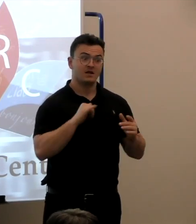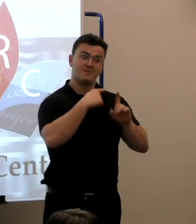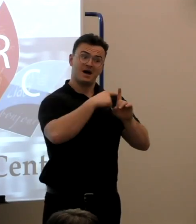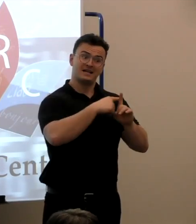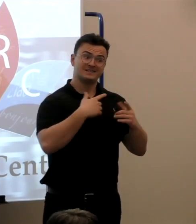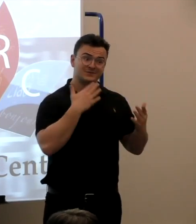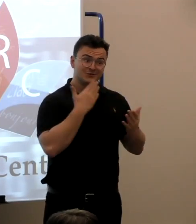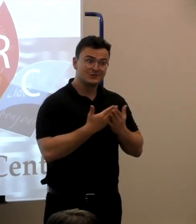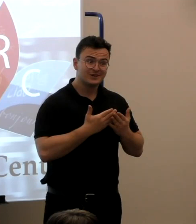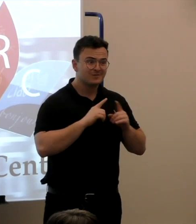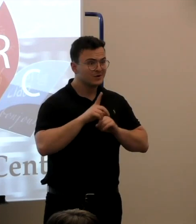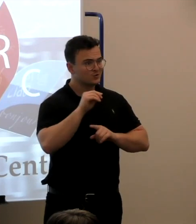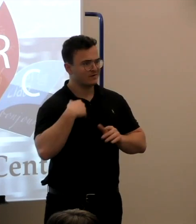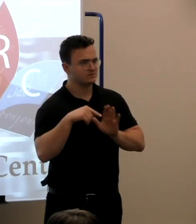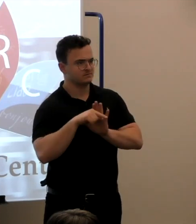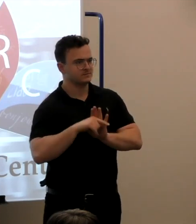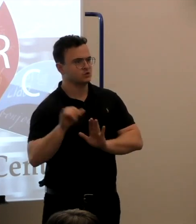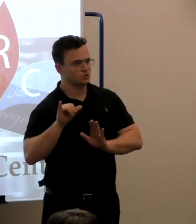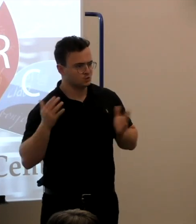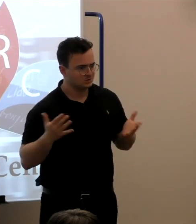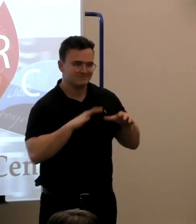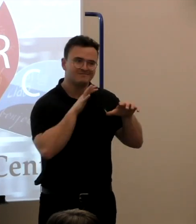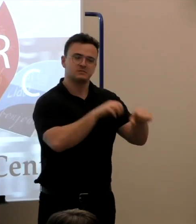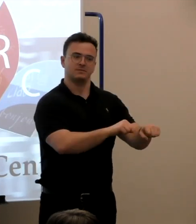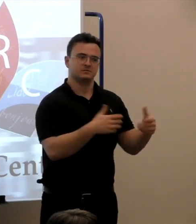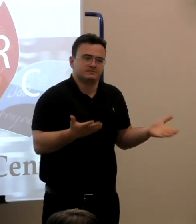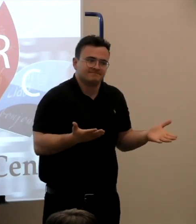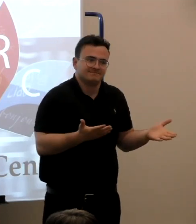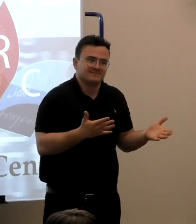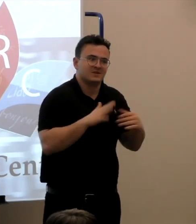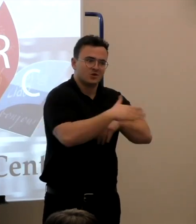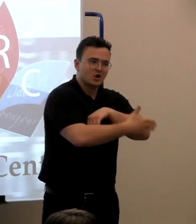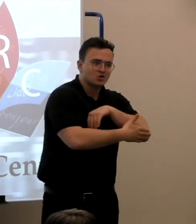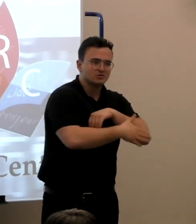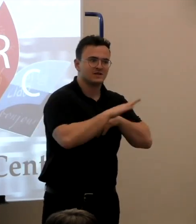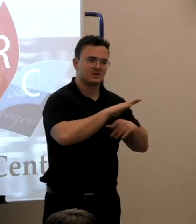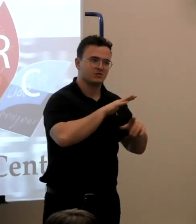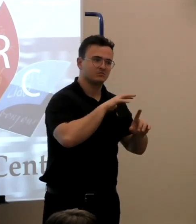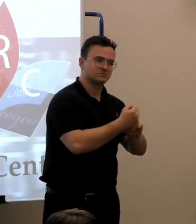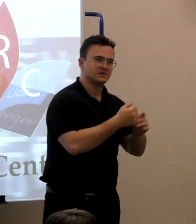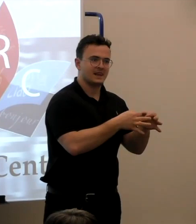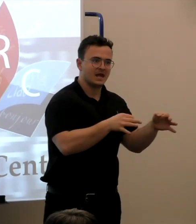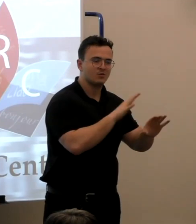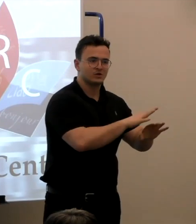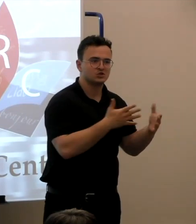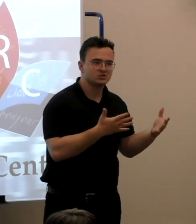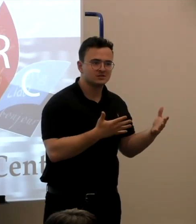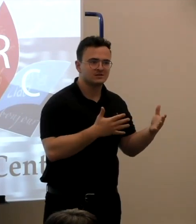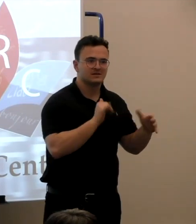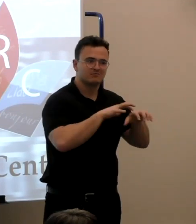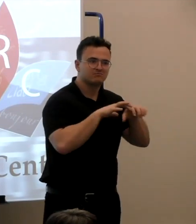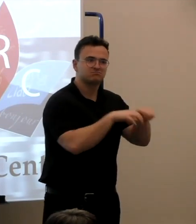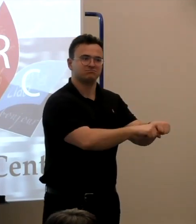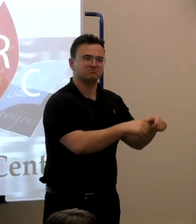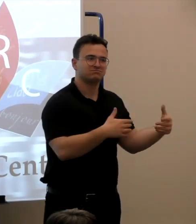in those different countries, but there are some pros and cons, because then that would take over their country. They would have their own language